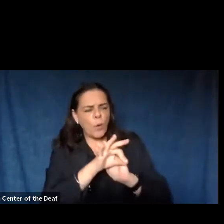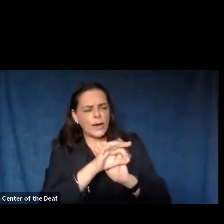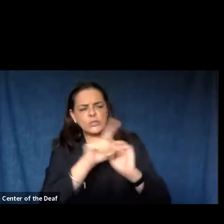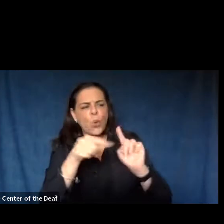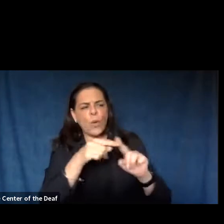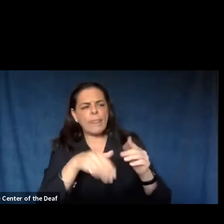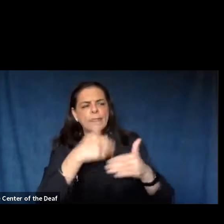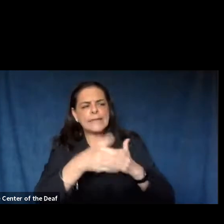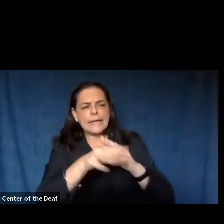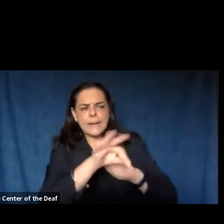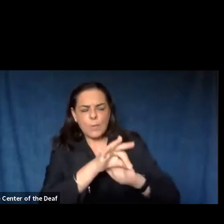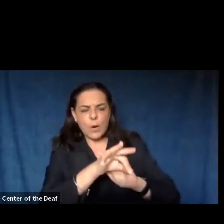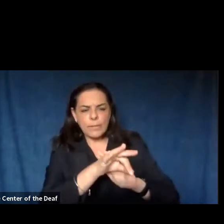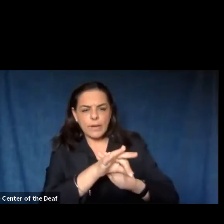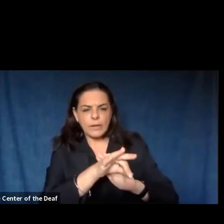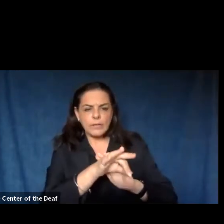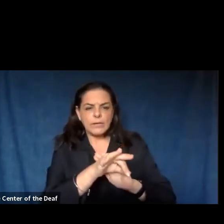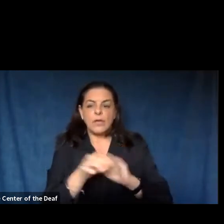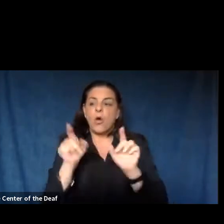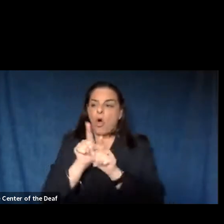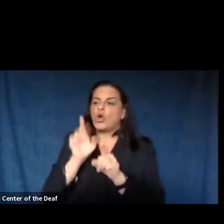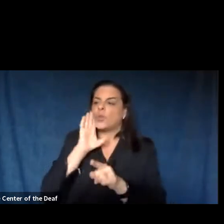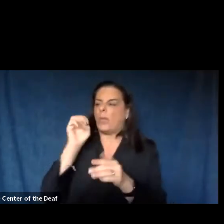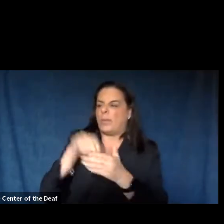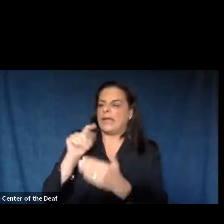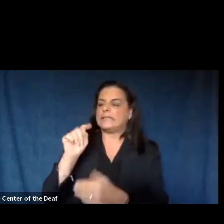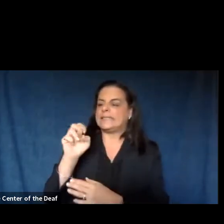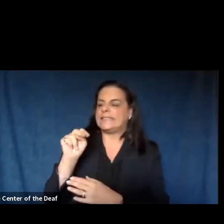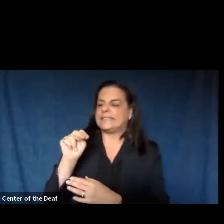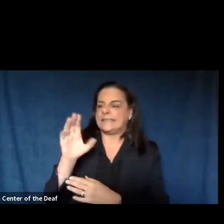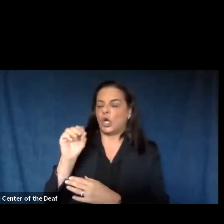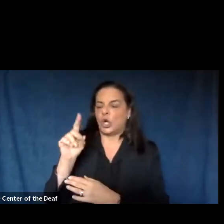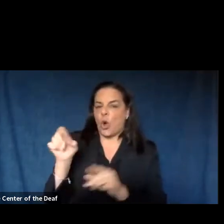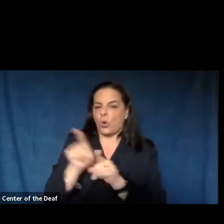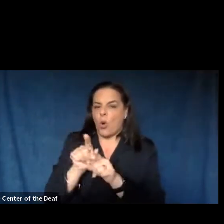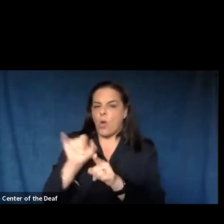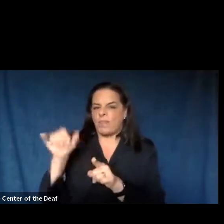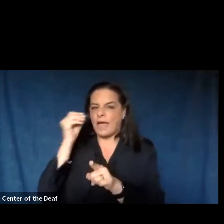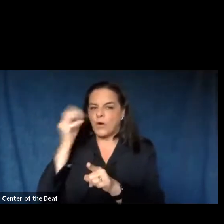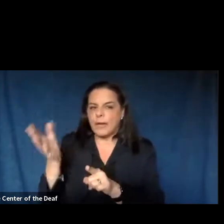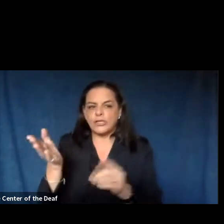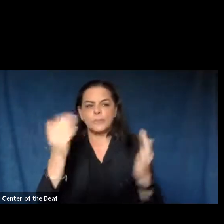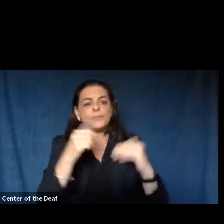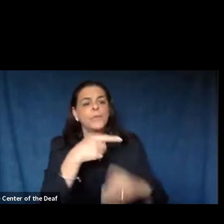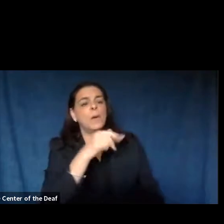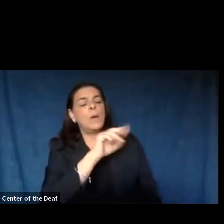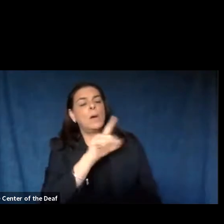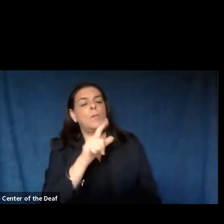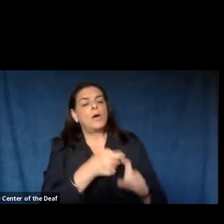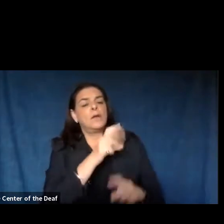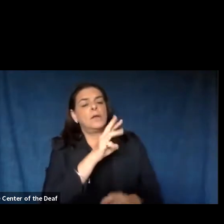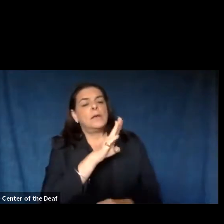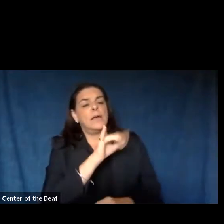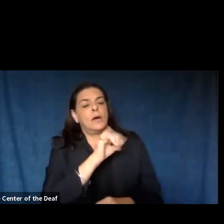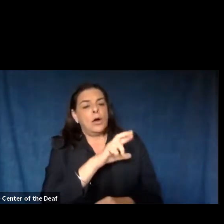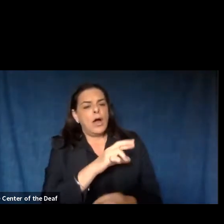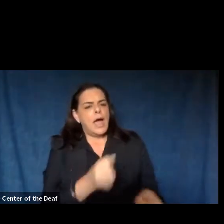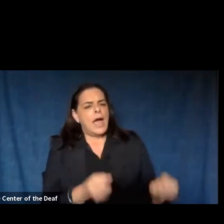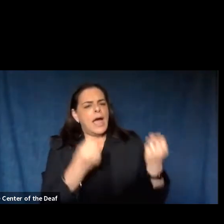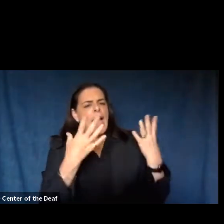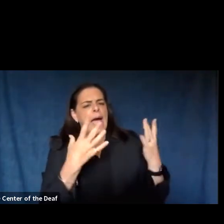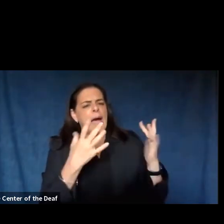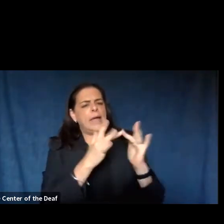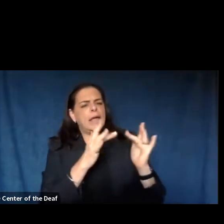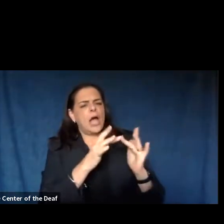appointment period, which would also be in that Tennessee Code as well. Yes. From Paul with WBIR, how many